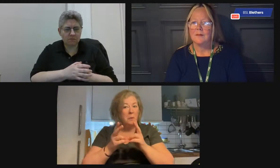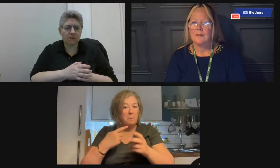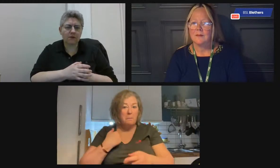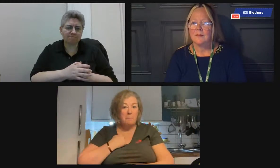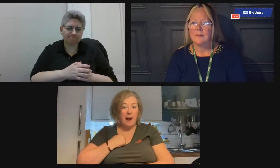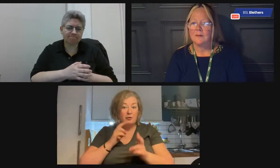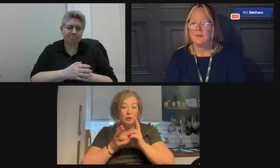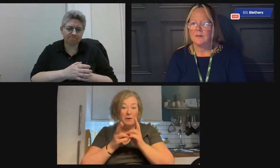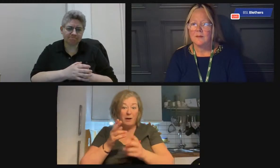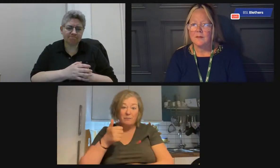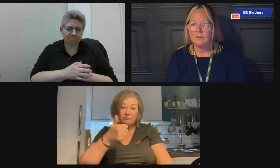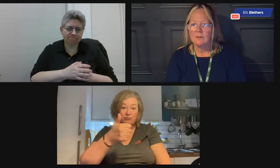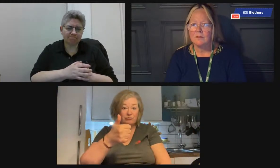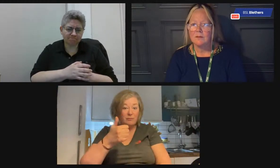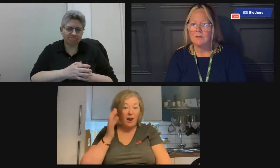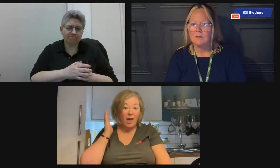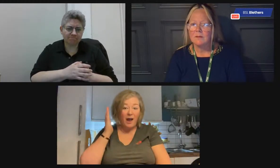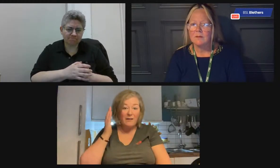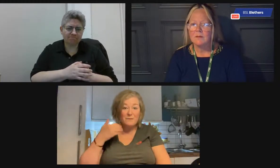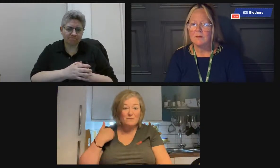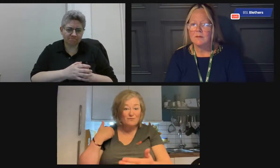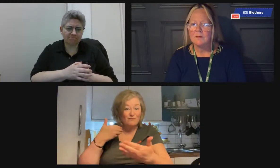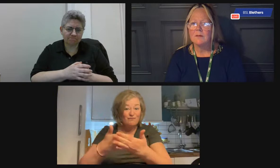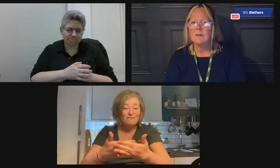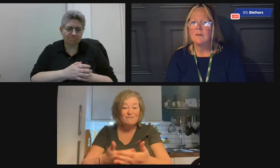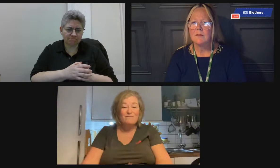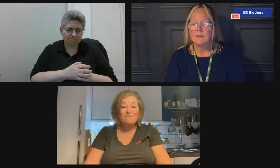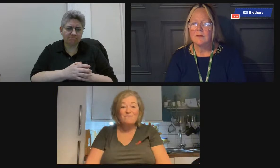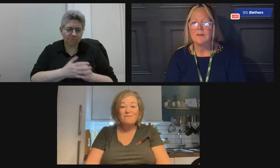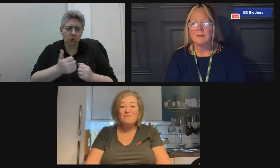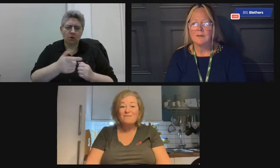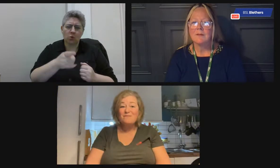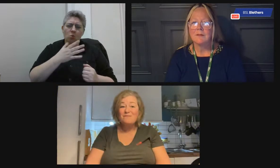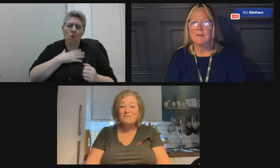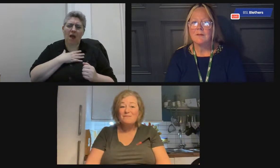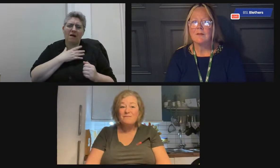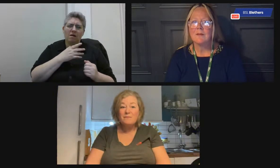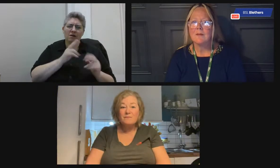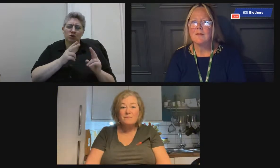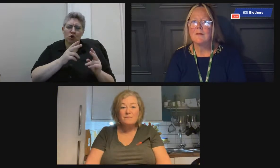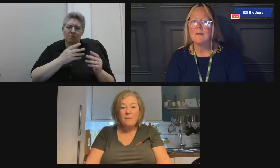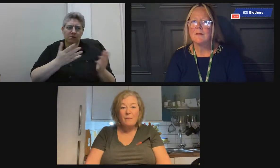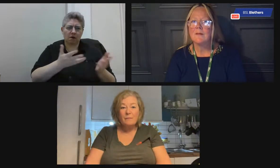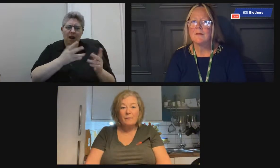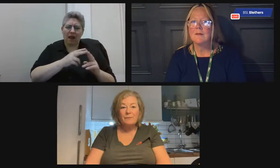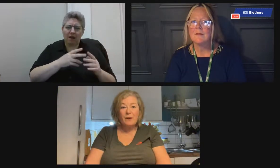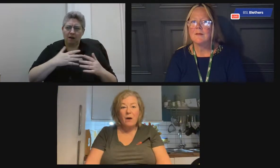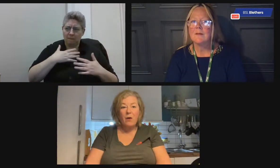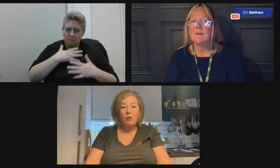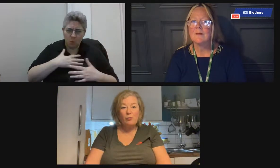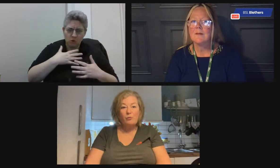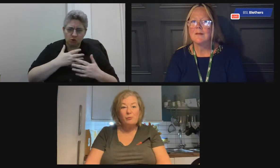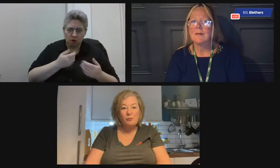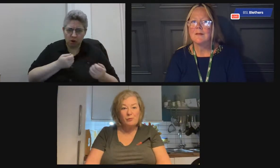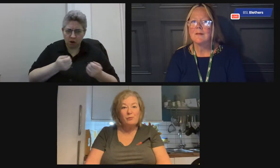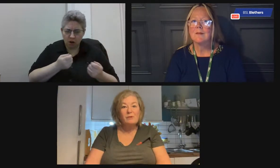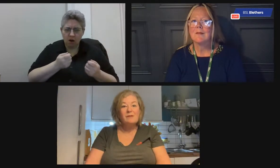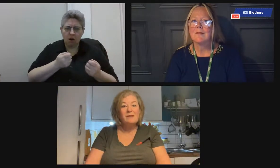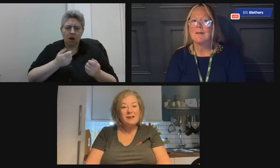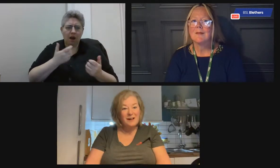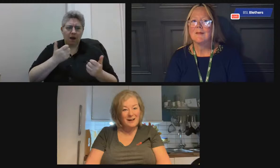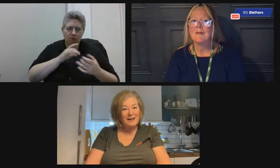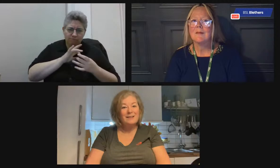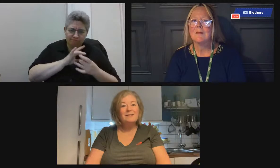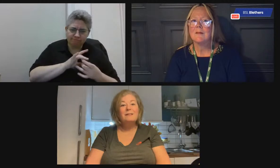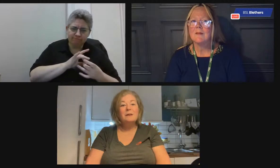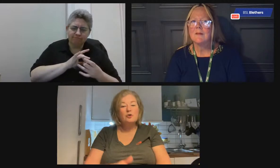some interpreters who've maybe been through cancer and they feel that they can't go there. I was lucky with my